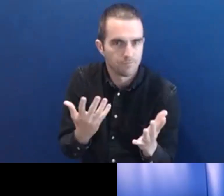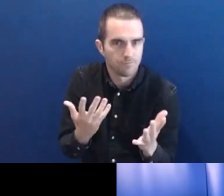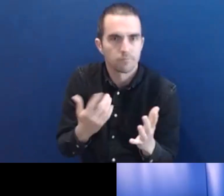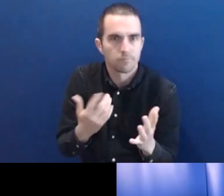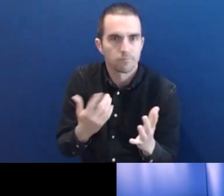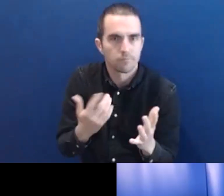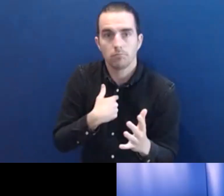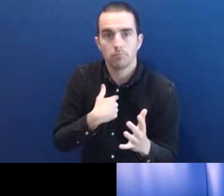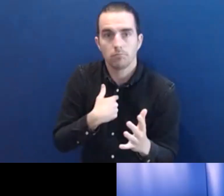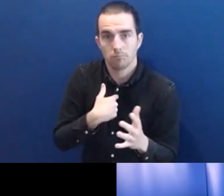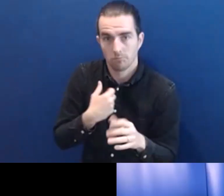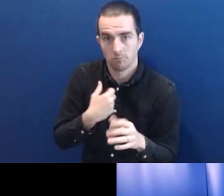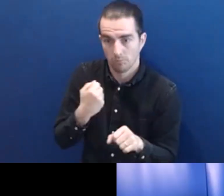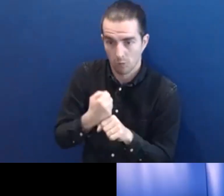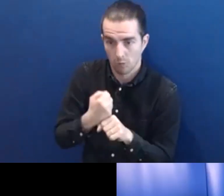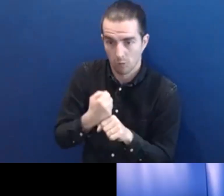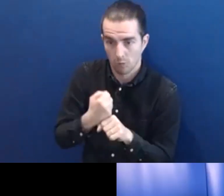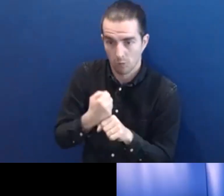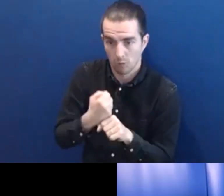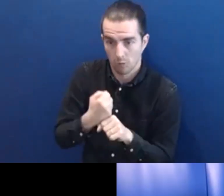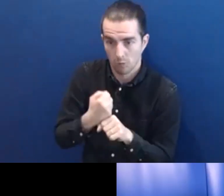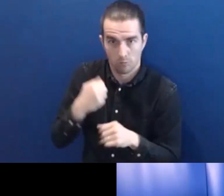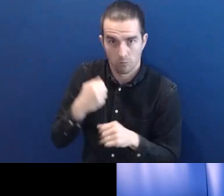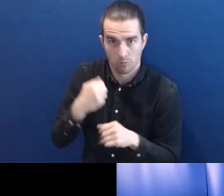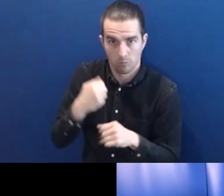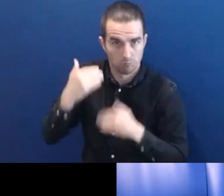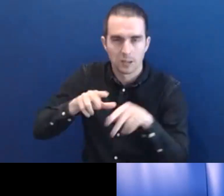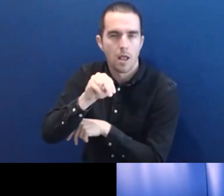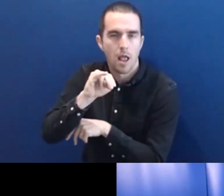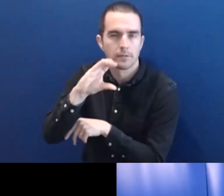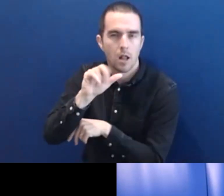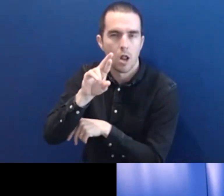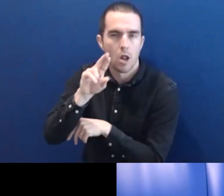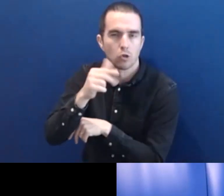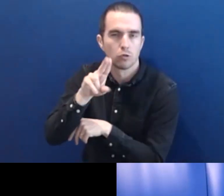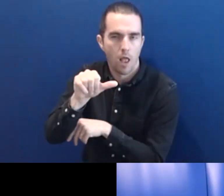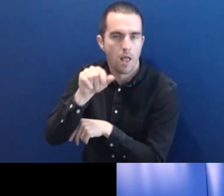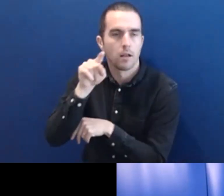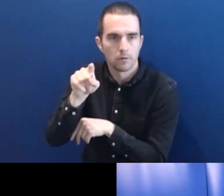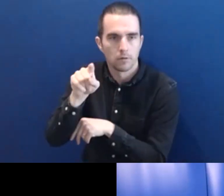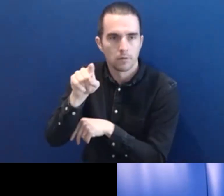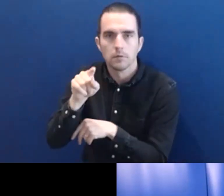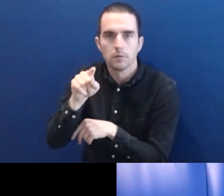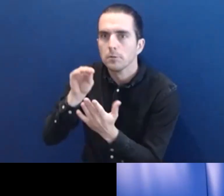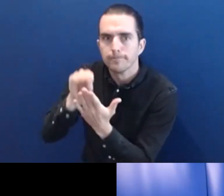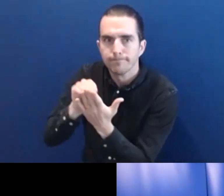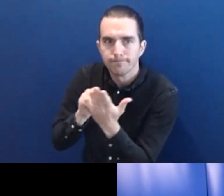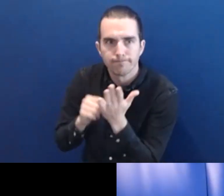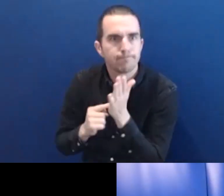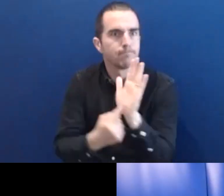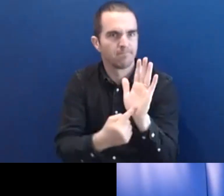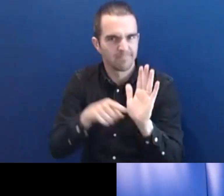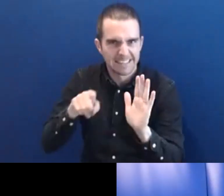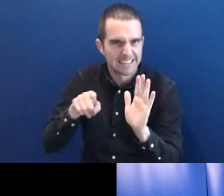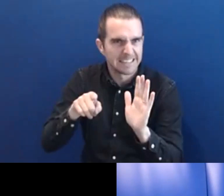restrictive laws that were passed, especially at the end of last year, and the harassment that journalists,